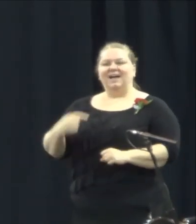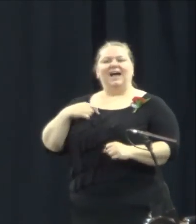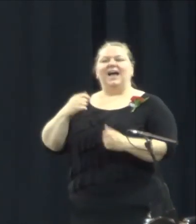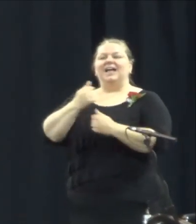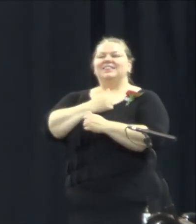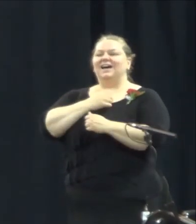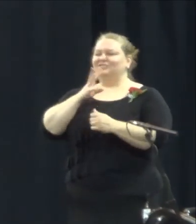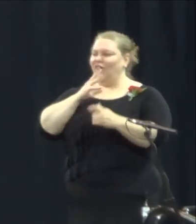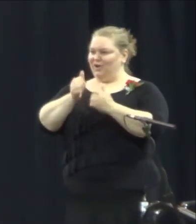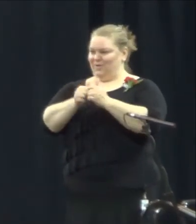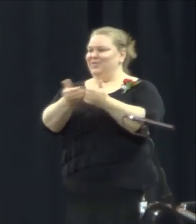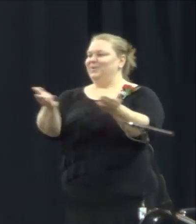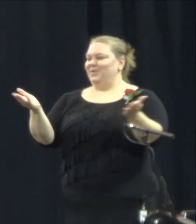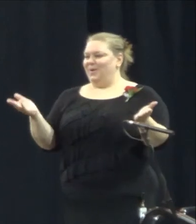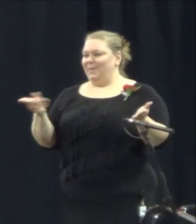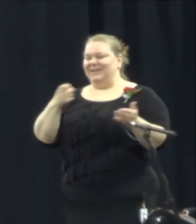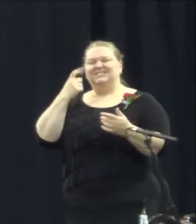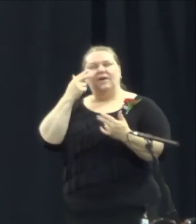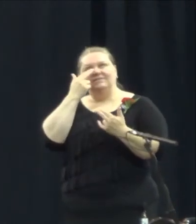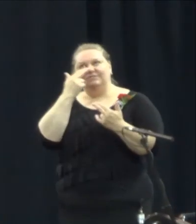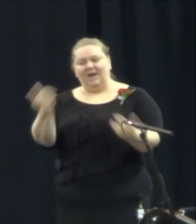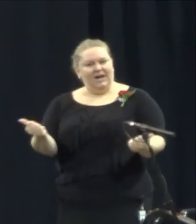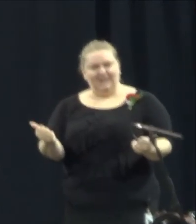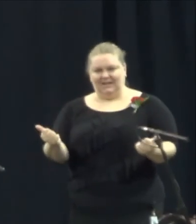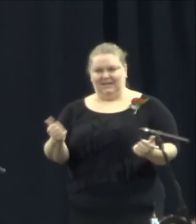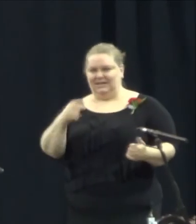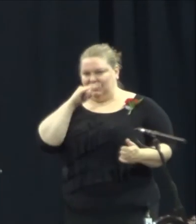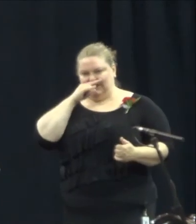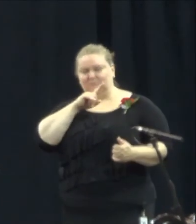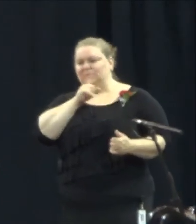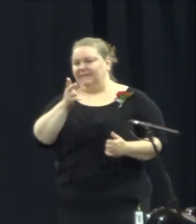love talking to you because you are the funniest class.